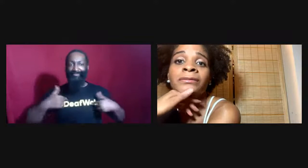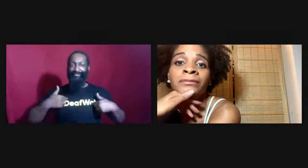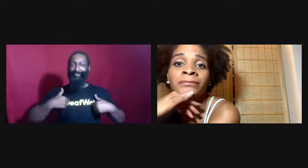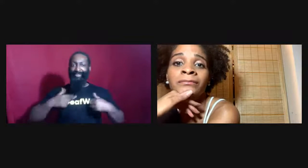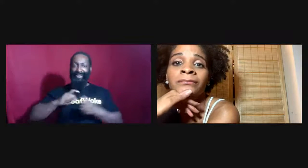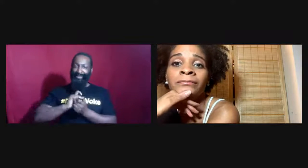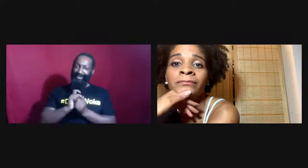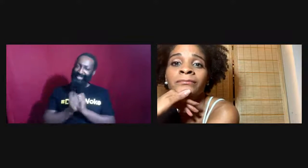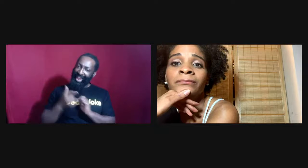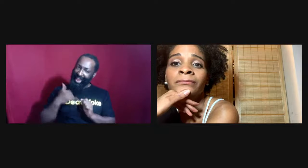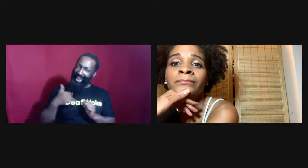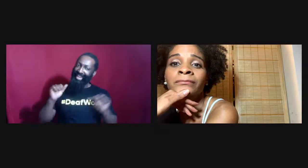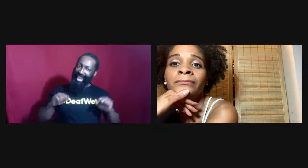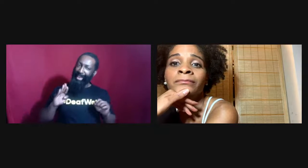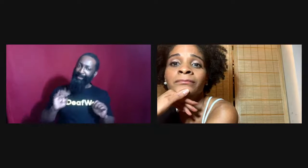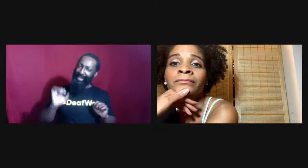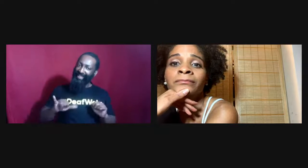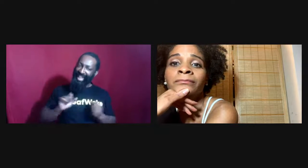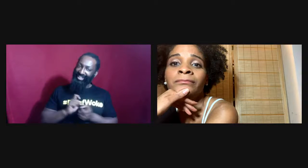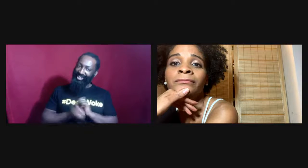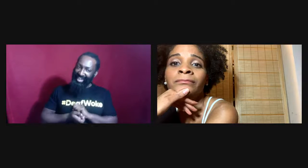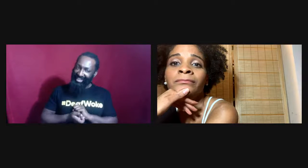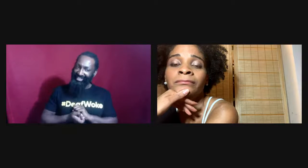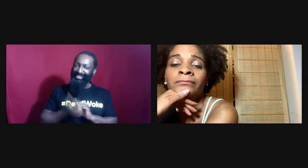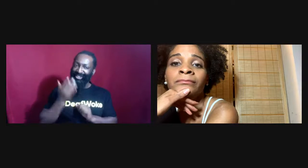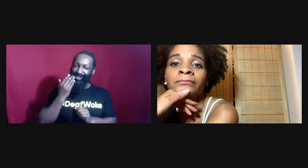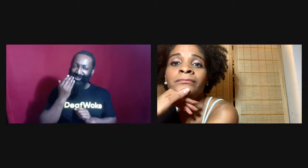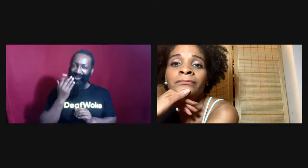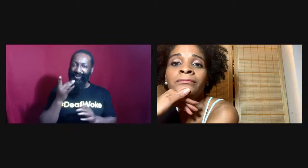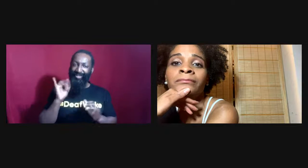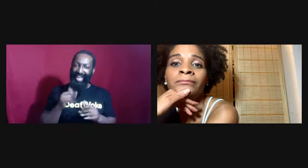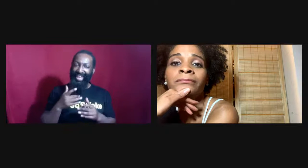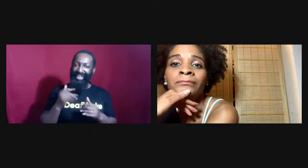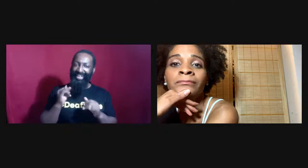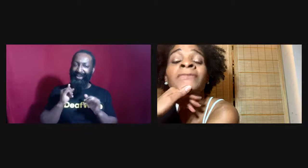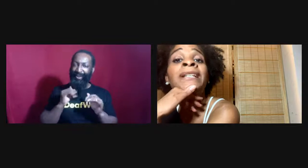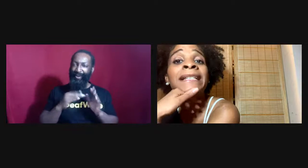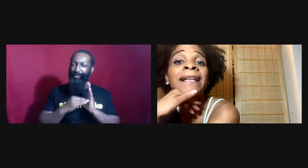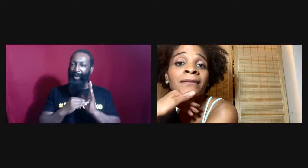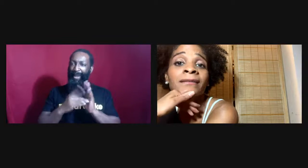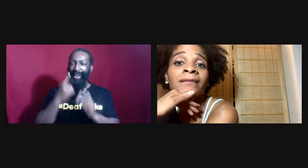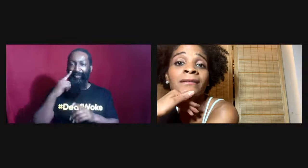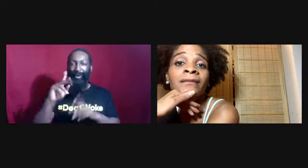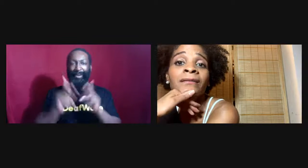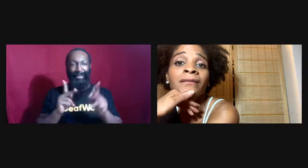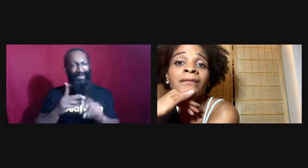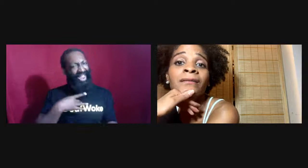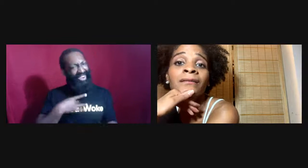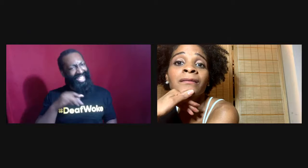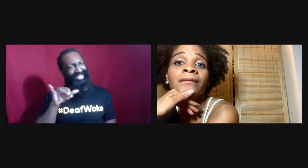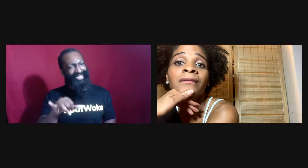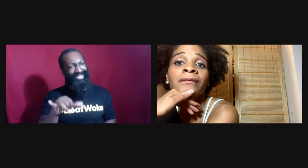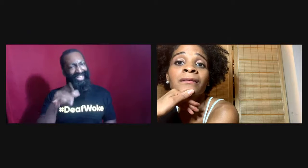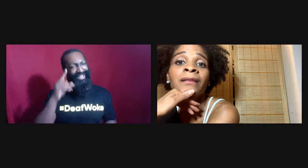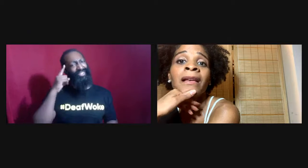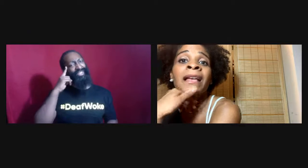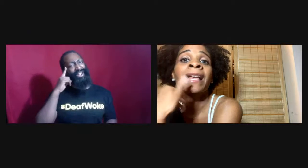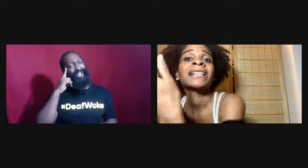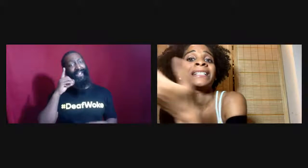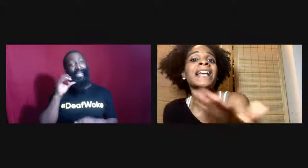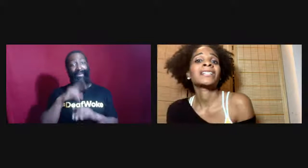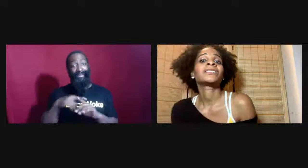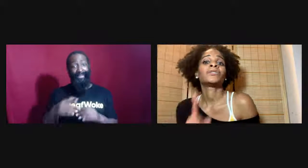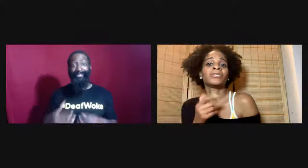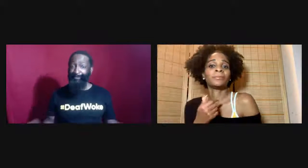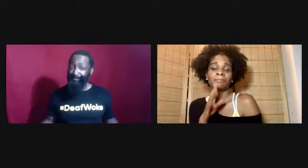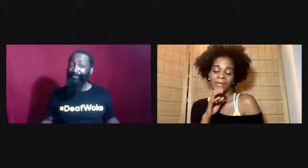You know, we want to see change, but it starts with us. You know, that change starts with us, you know? Mm-hmm. We can be that role